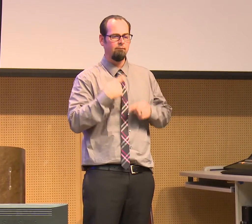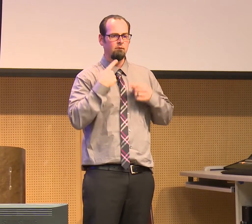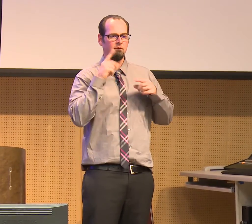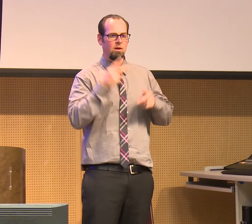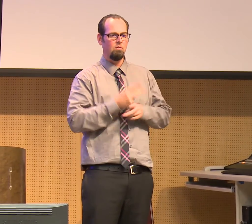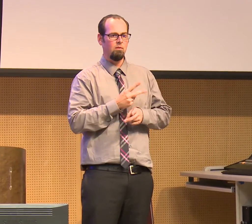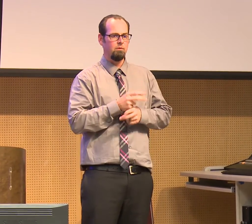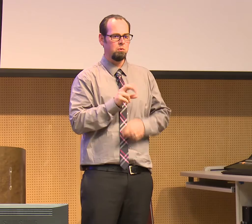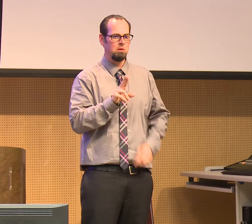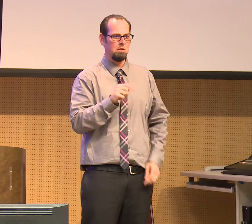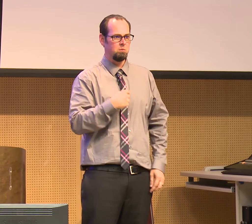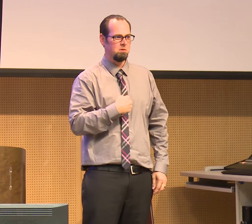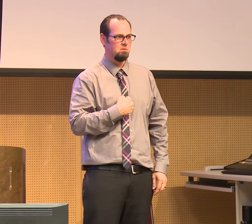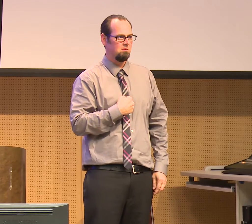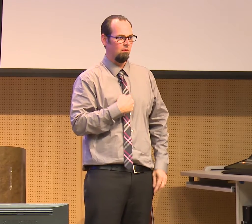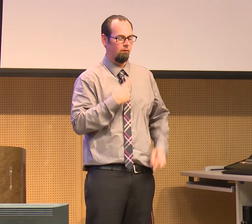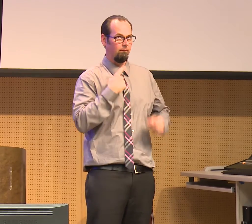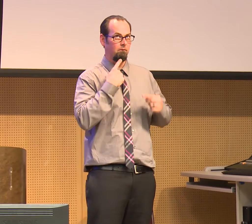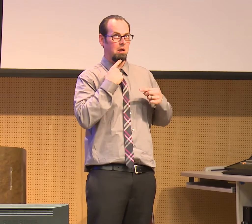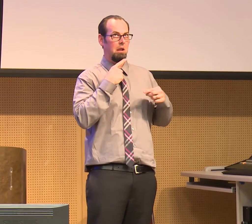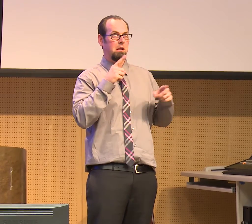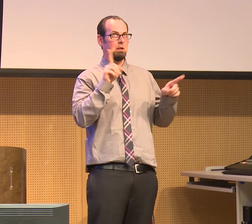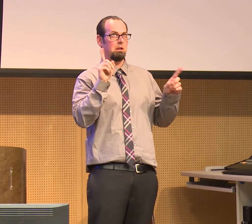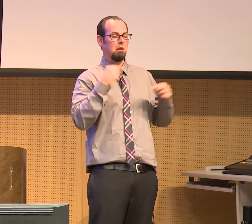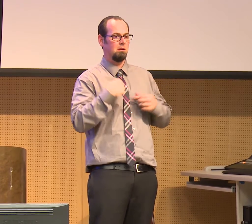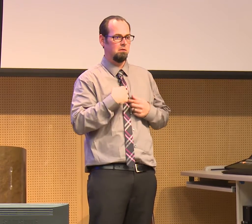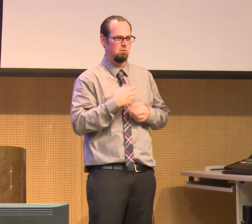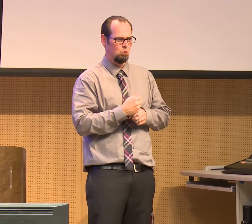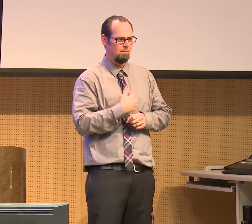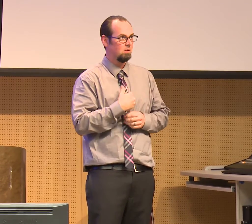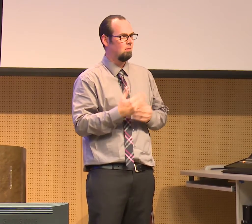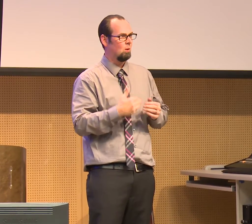Another thing they taught me was how to be successful.